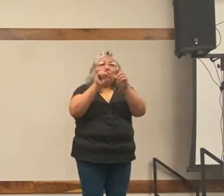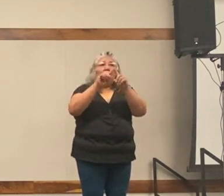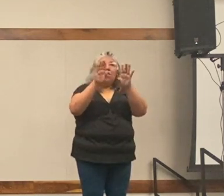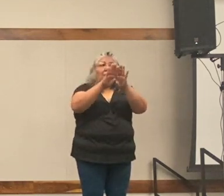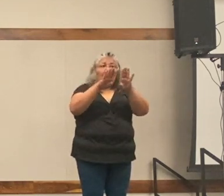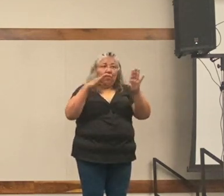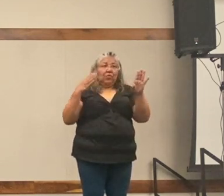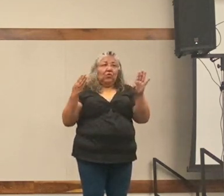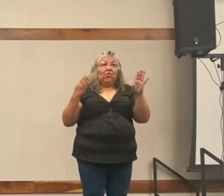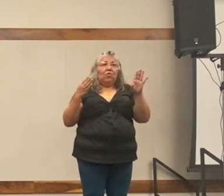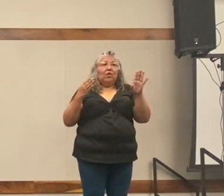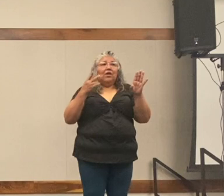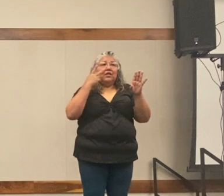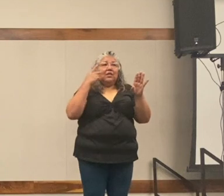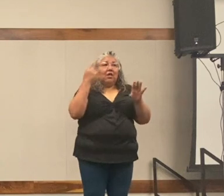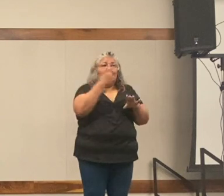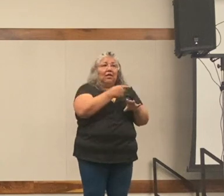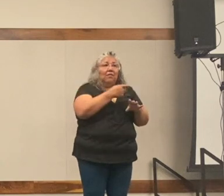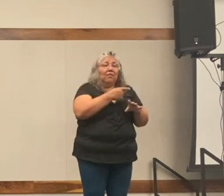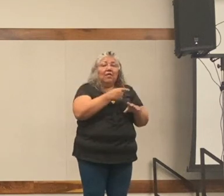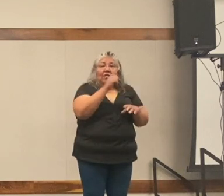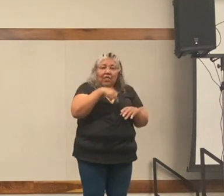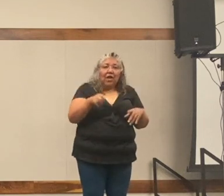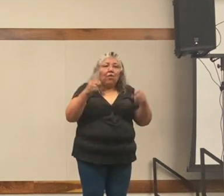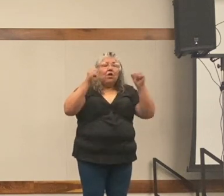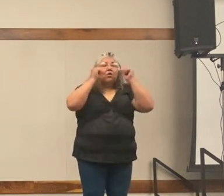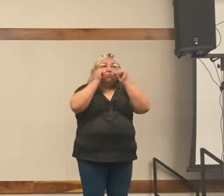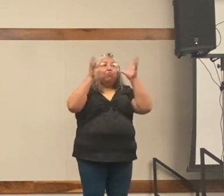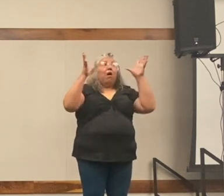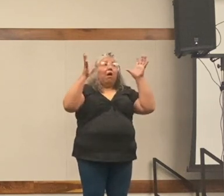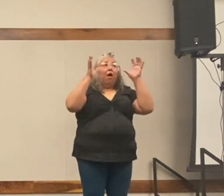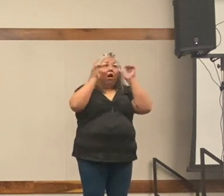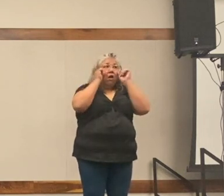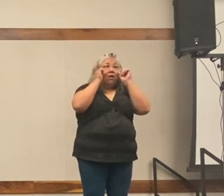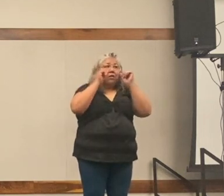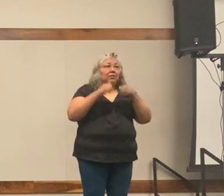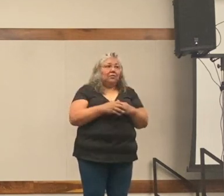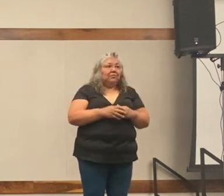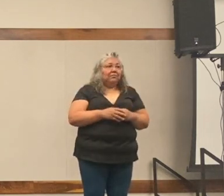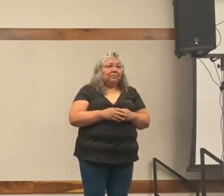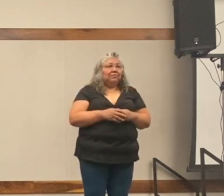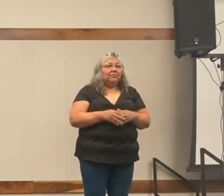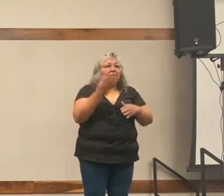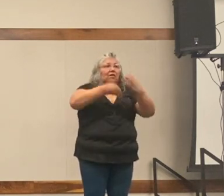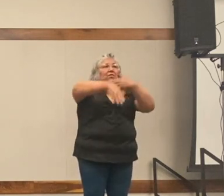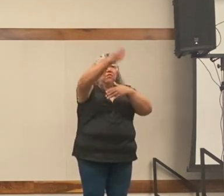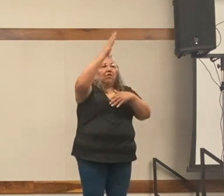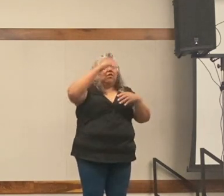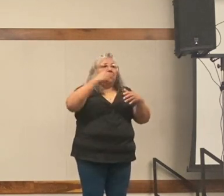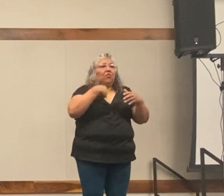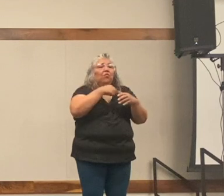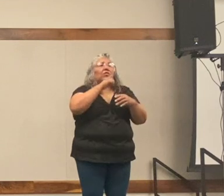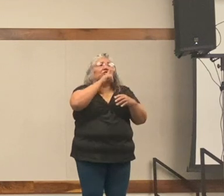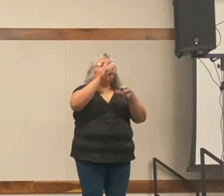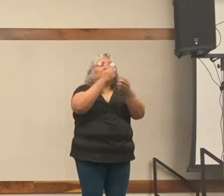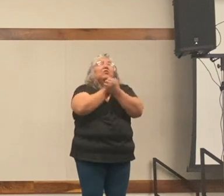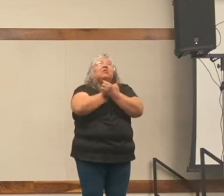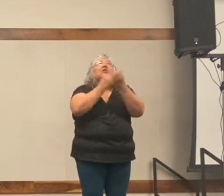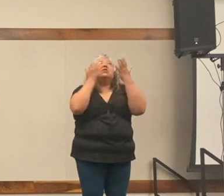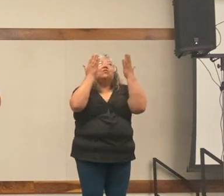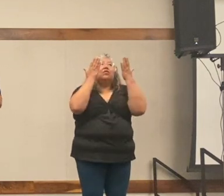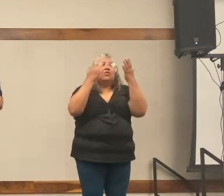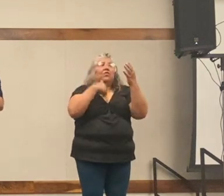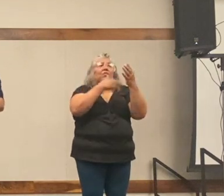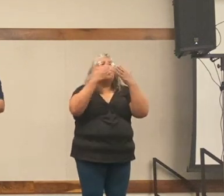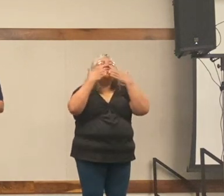they opened the door and saw him, they were amazed. Yeah. Heavenly Father, we sure do love you.